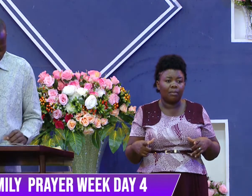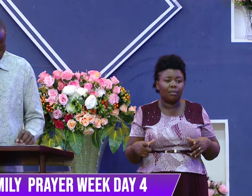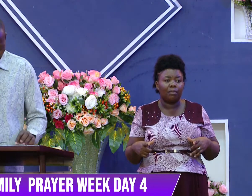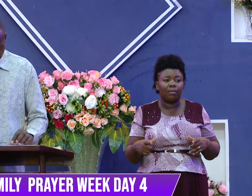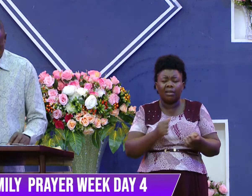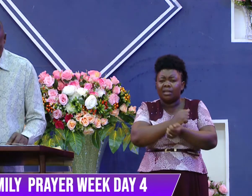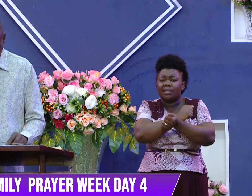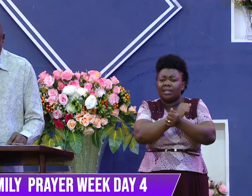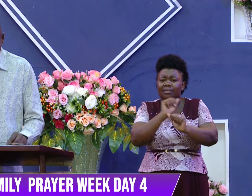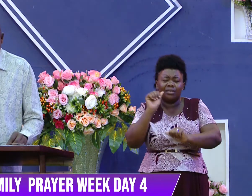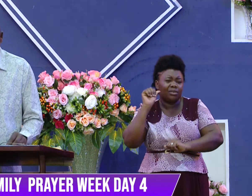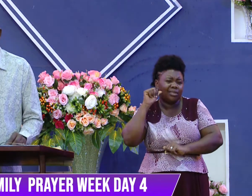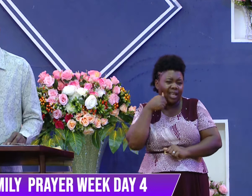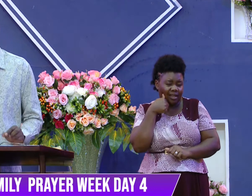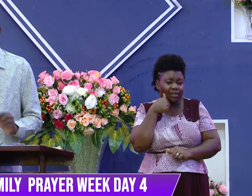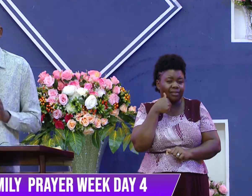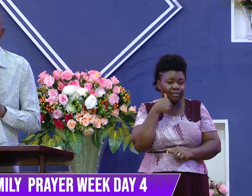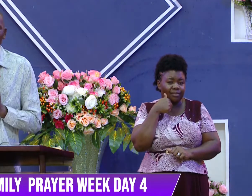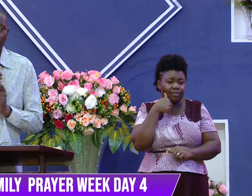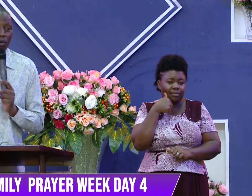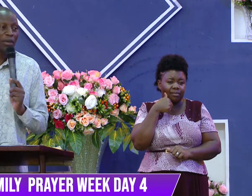stumble. Salvation is really good.